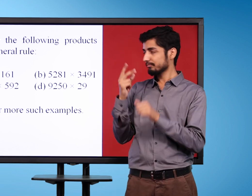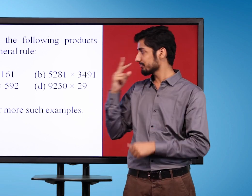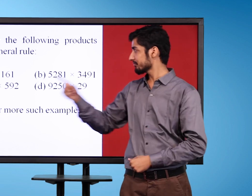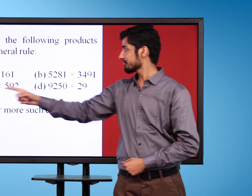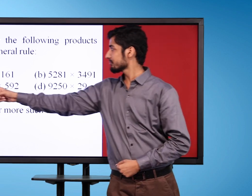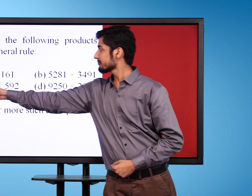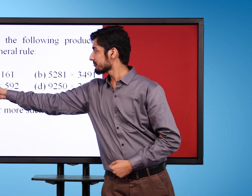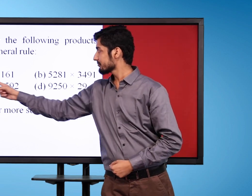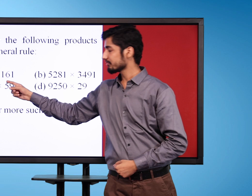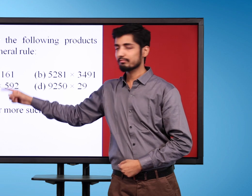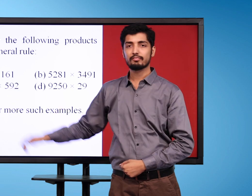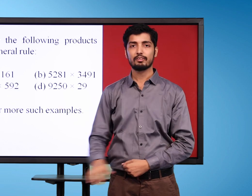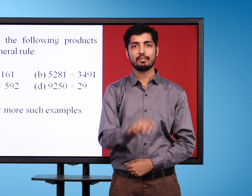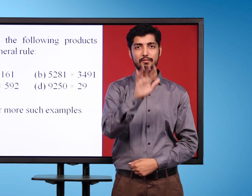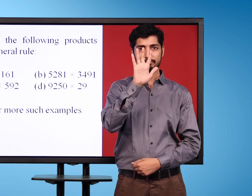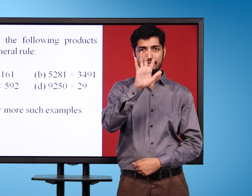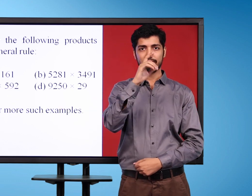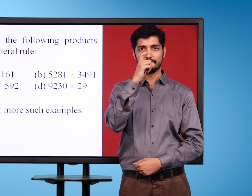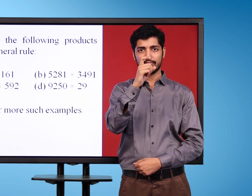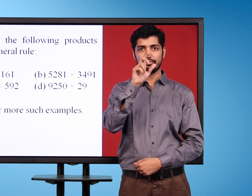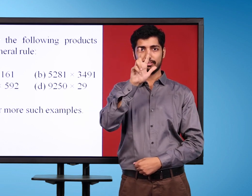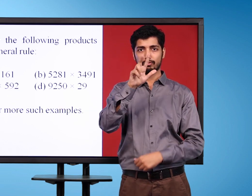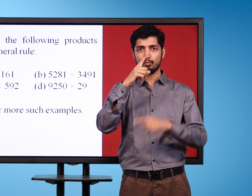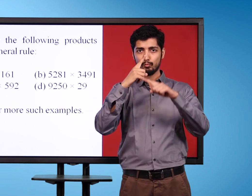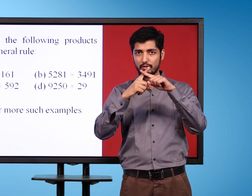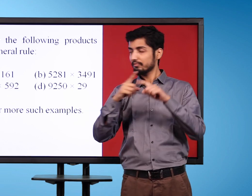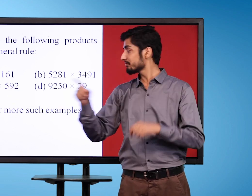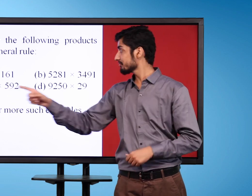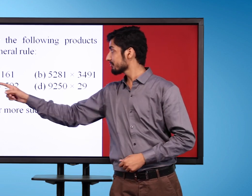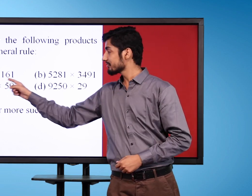A. 578 multiplied by 161.